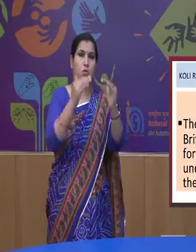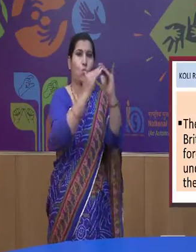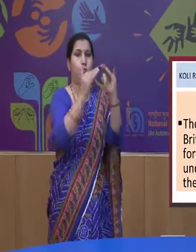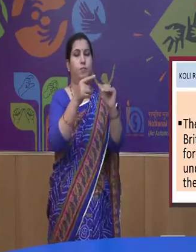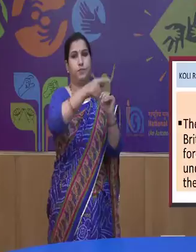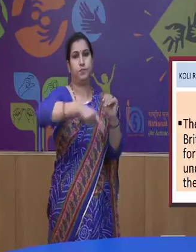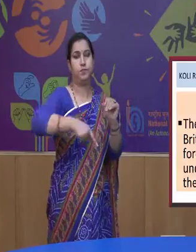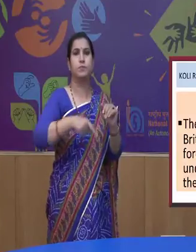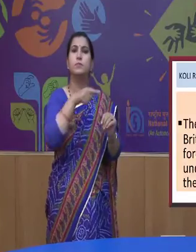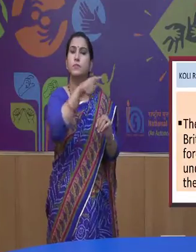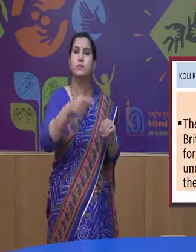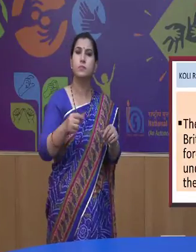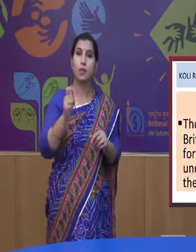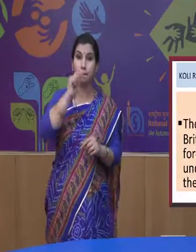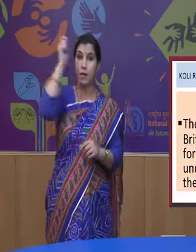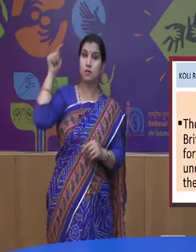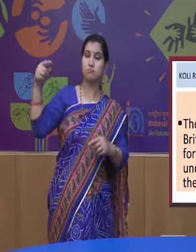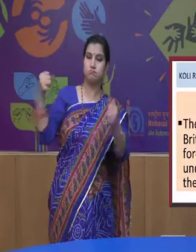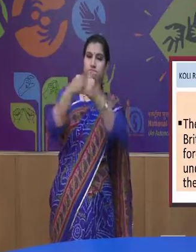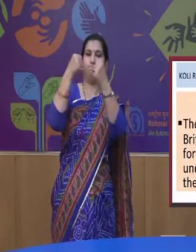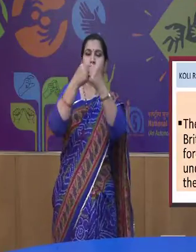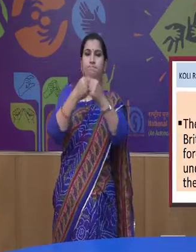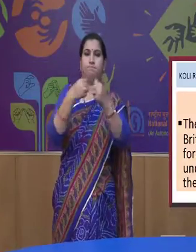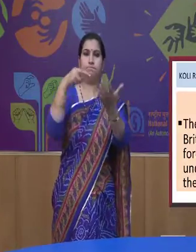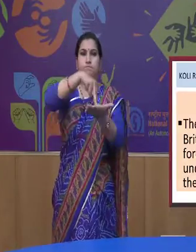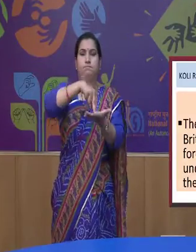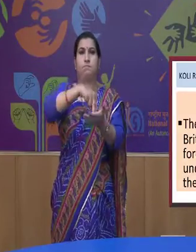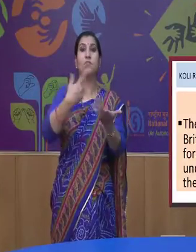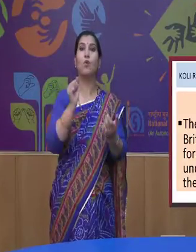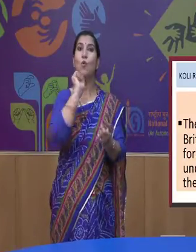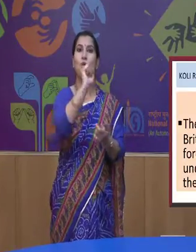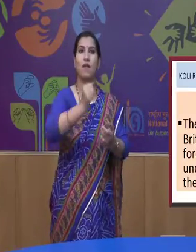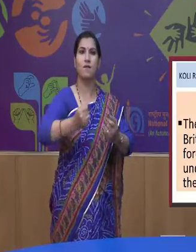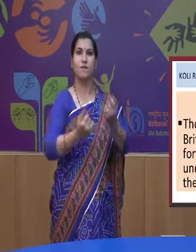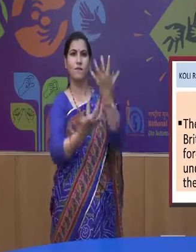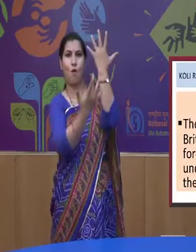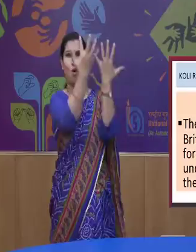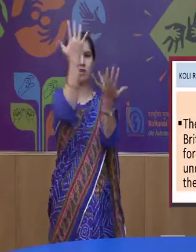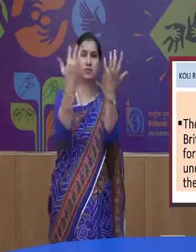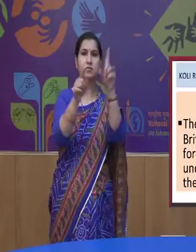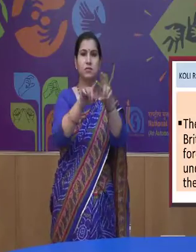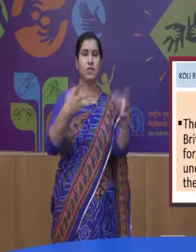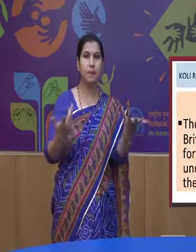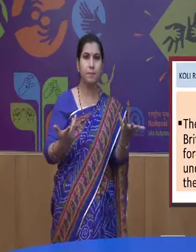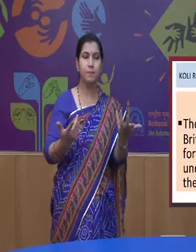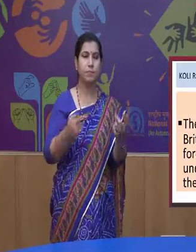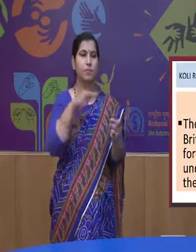They stood against the British for destroying their forest and rising cases of unemployment among